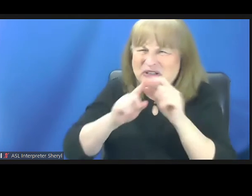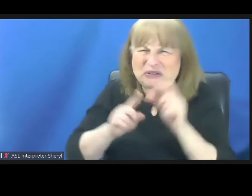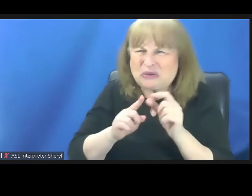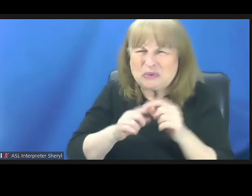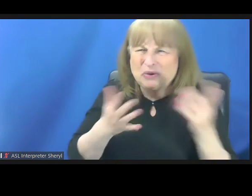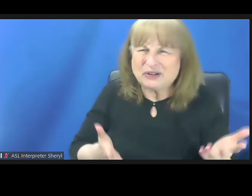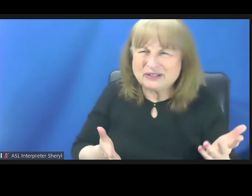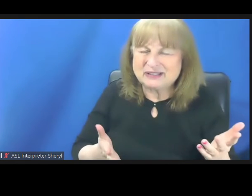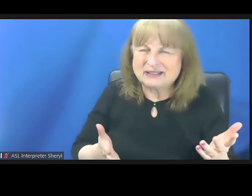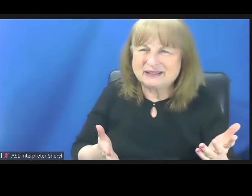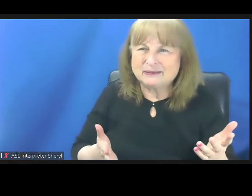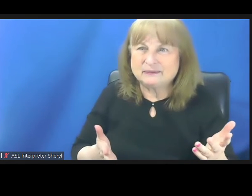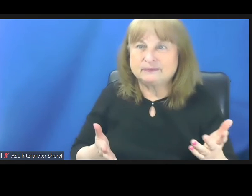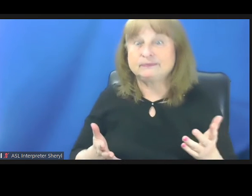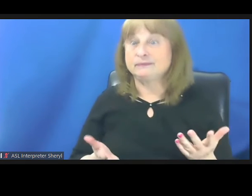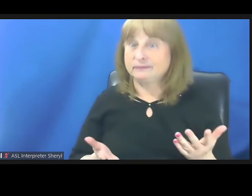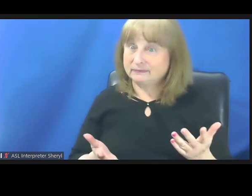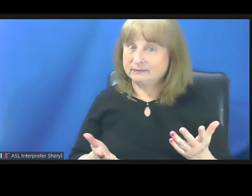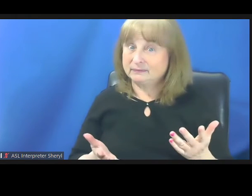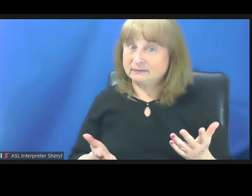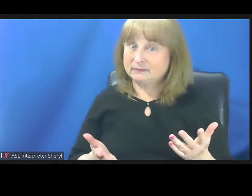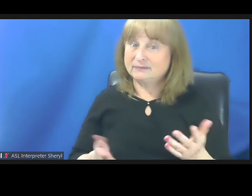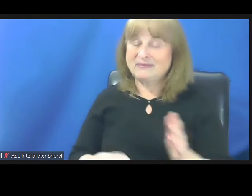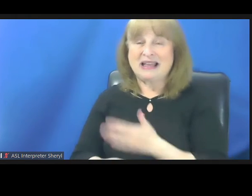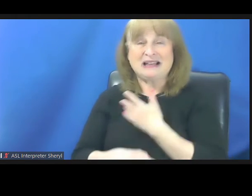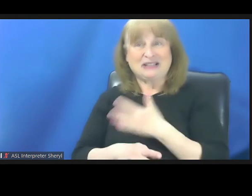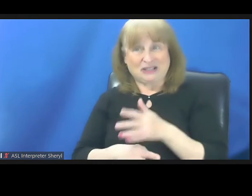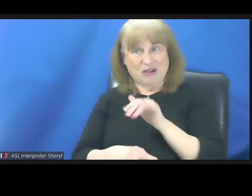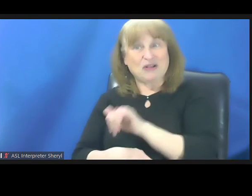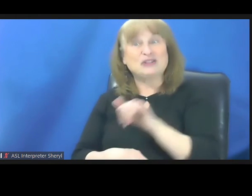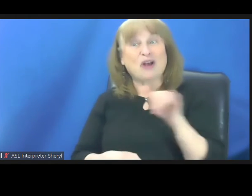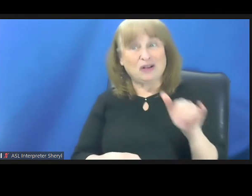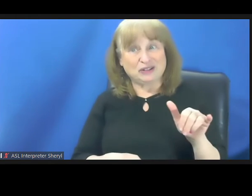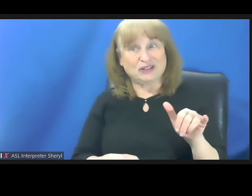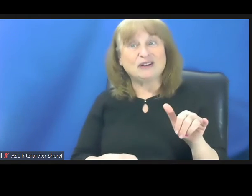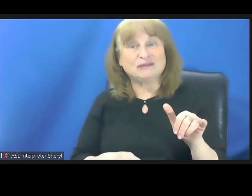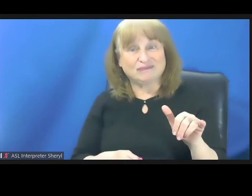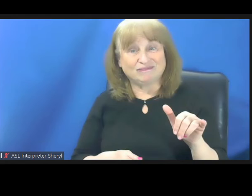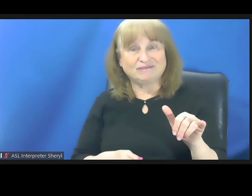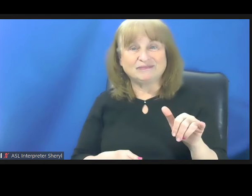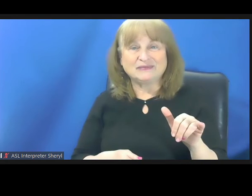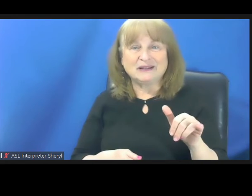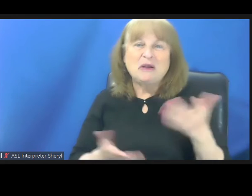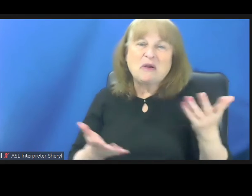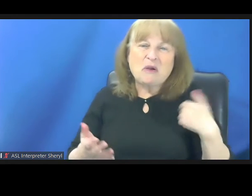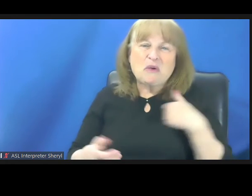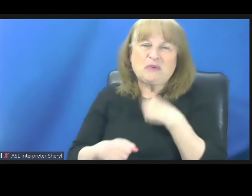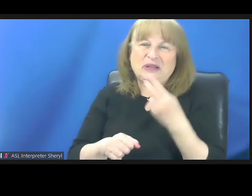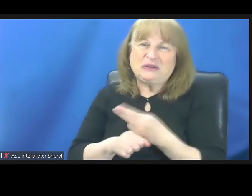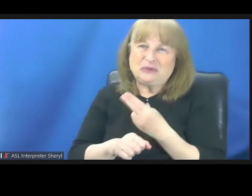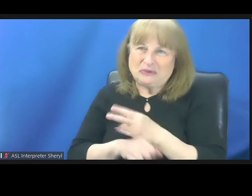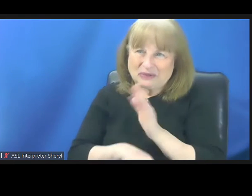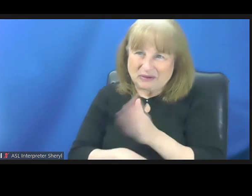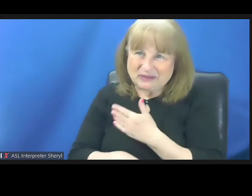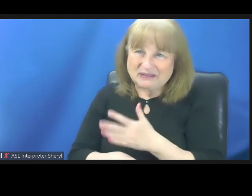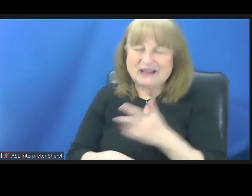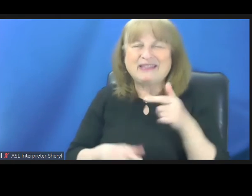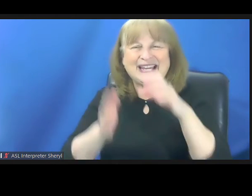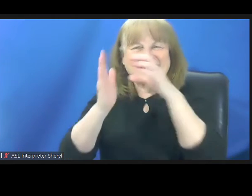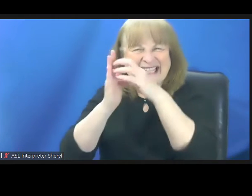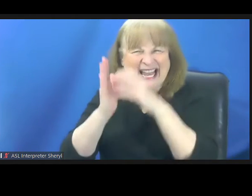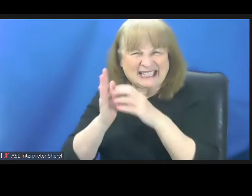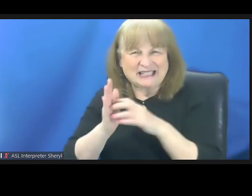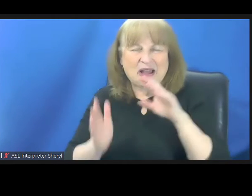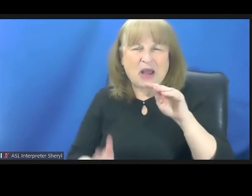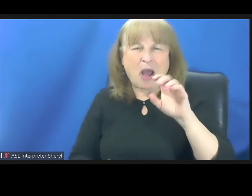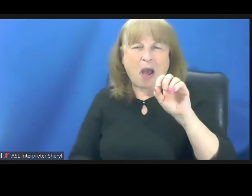words." So songs also be, you know, we use them in some. So this text, this